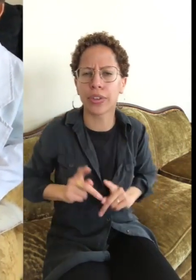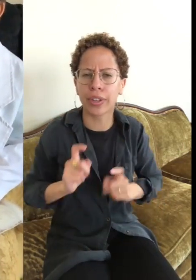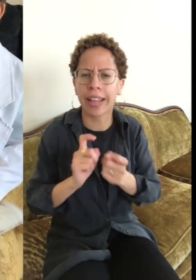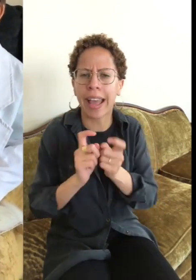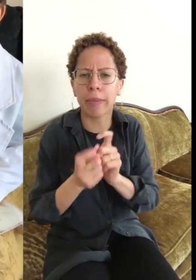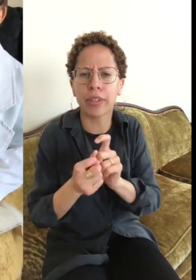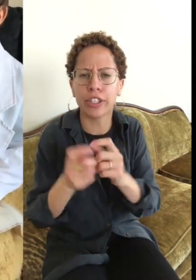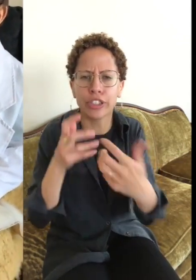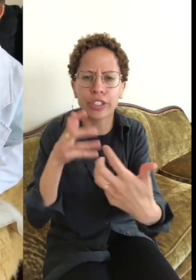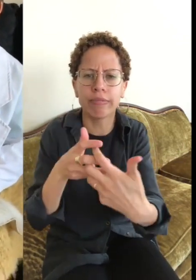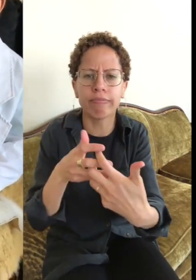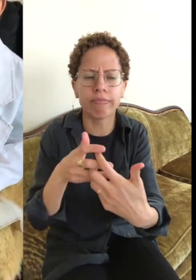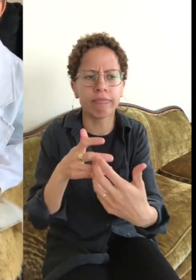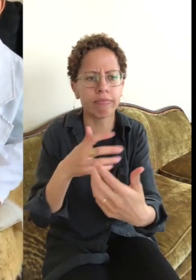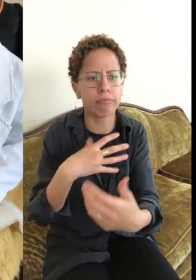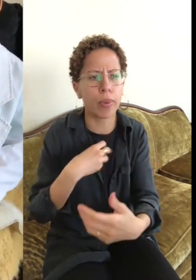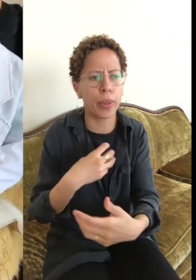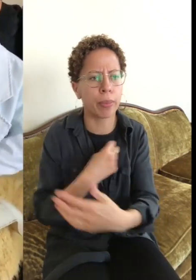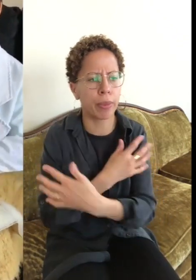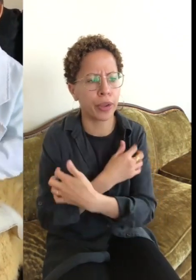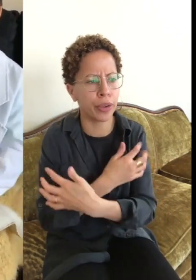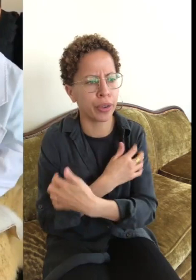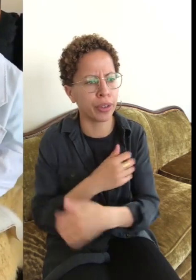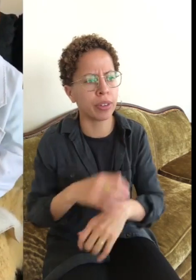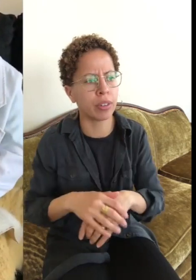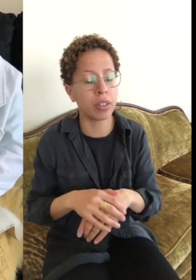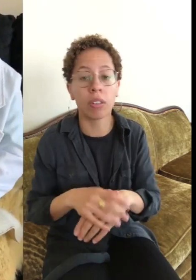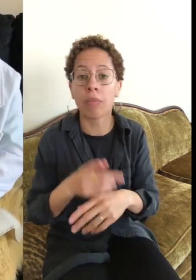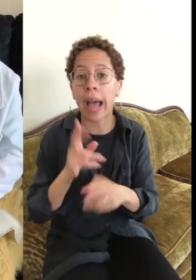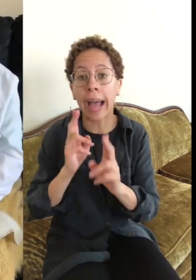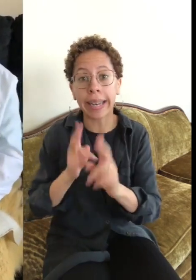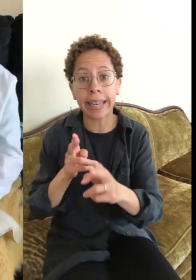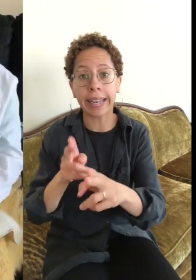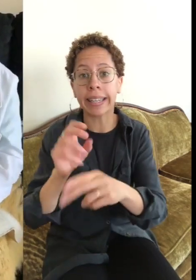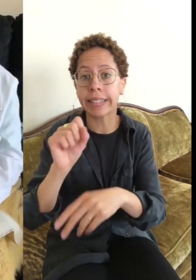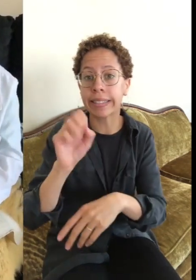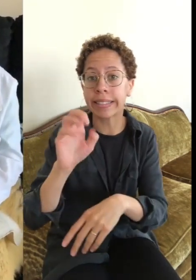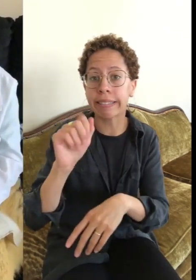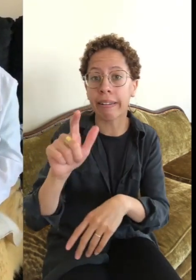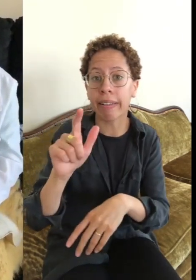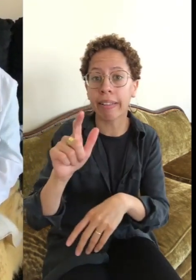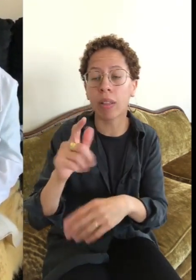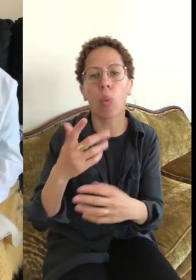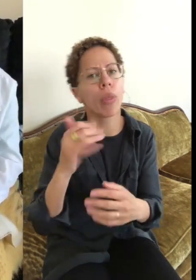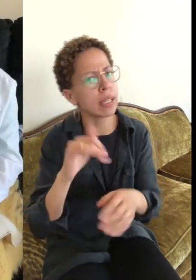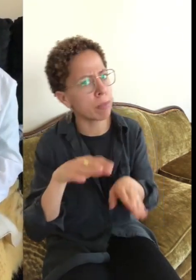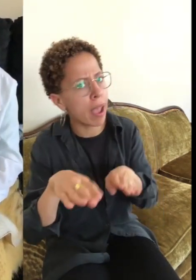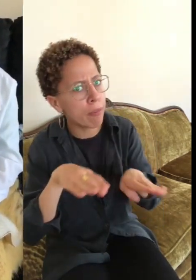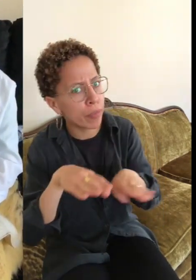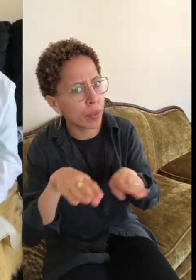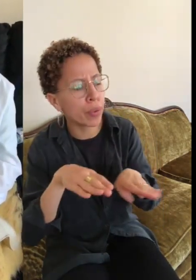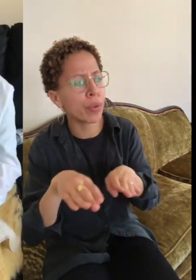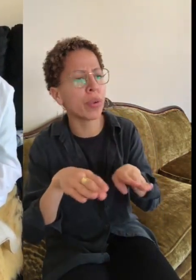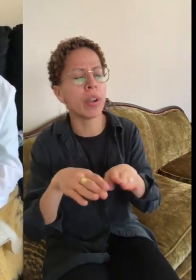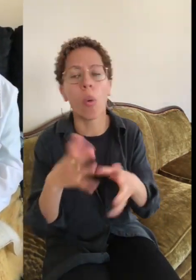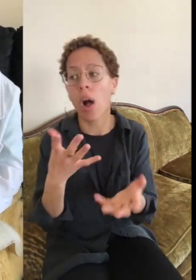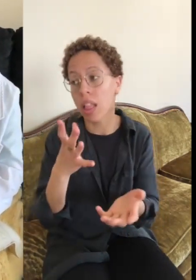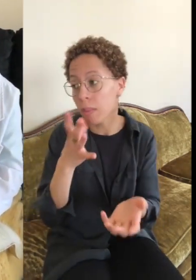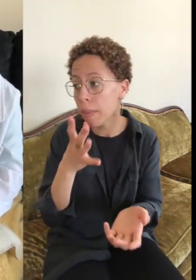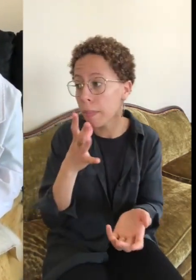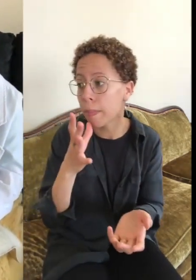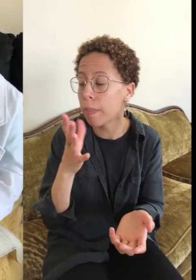Hunting seals. Well, that's a behavior. Well, Mom, Yeah. here's something that doesn't make